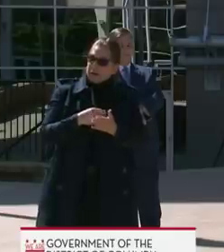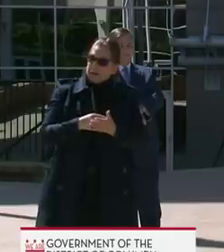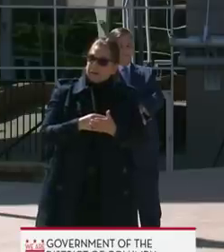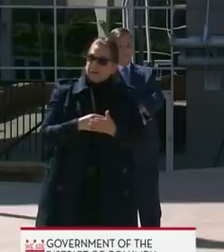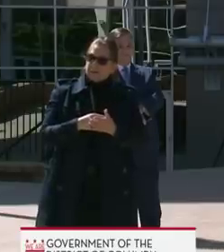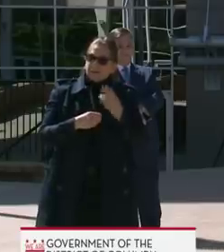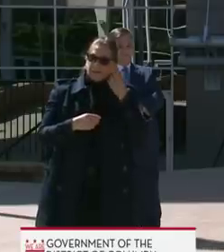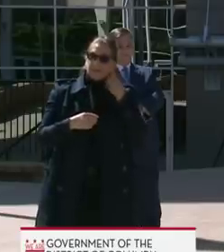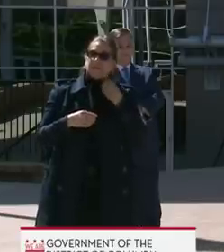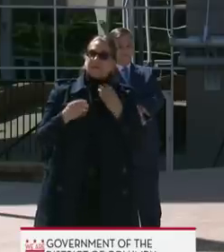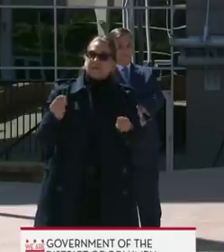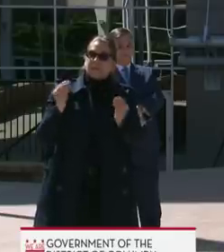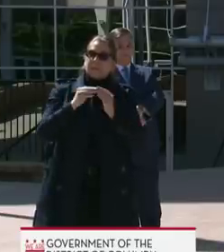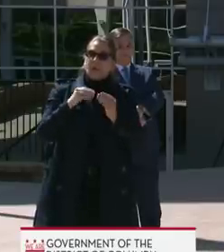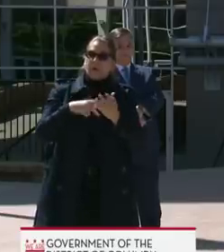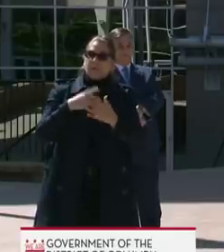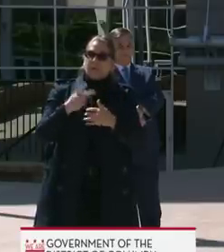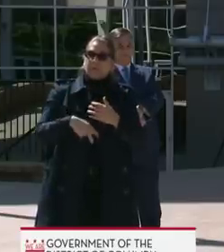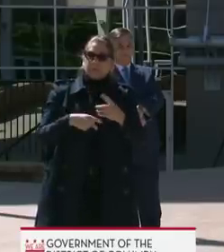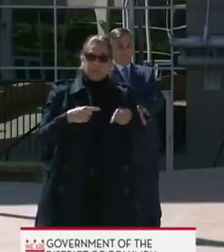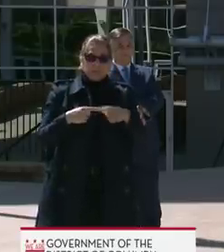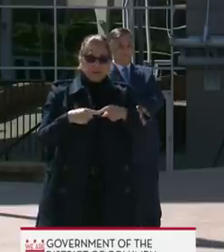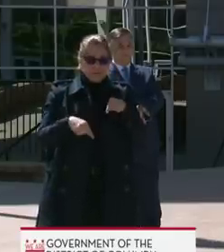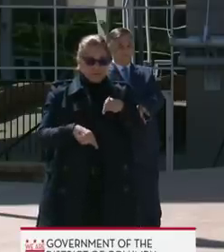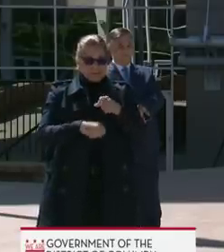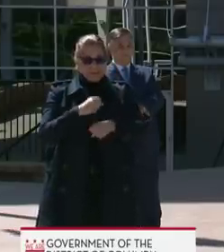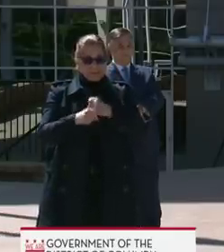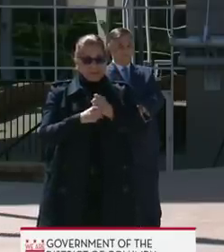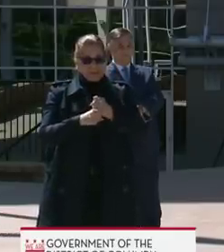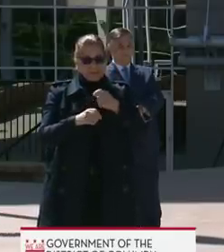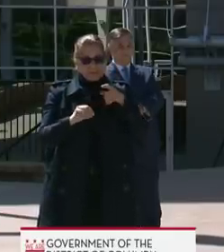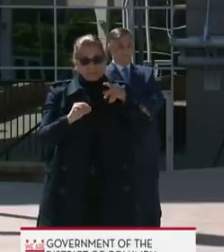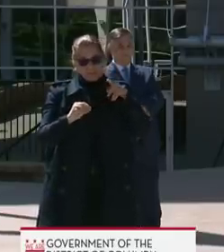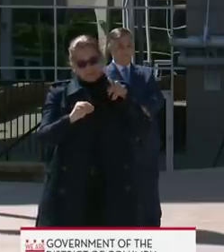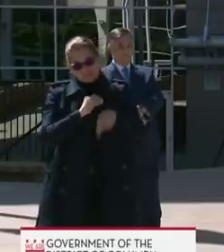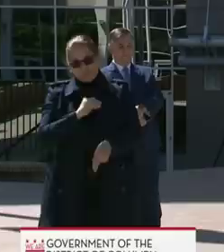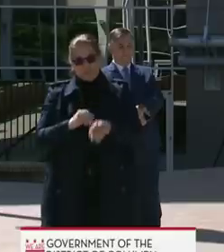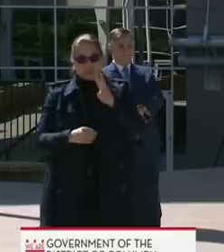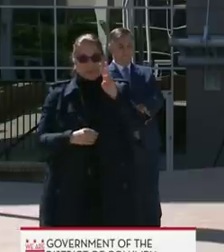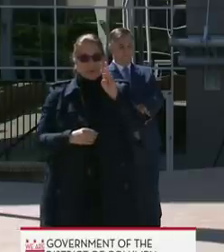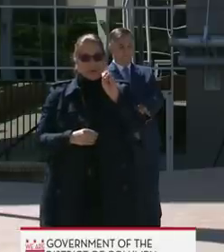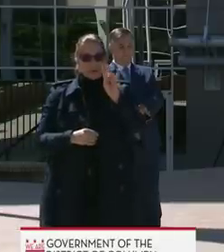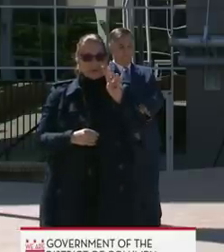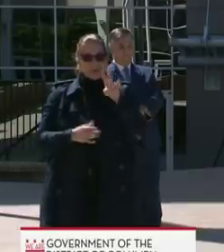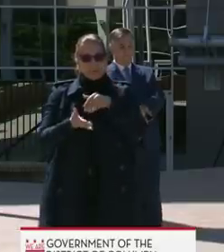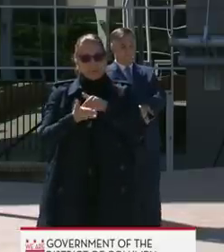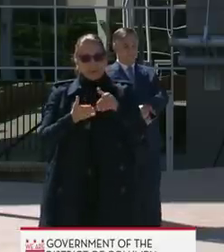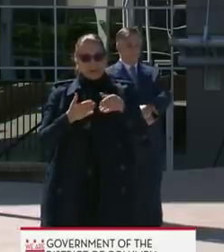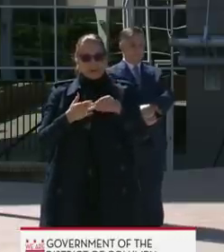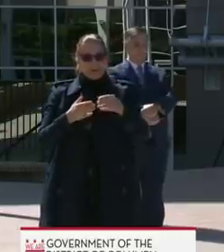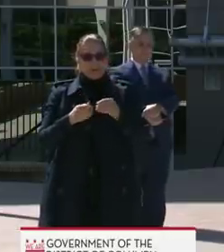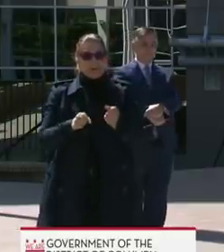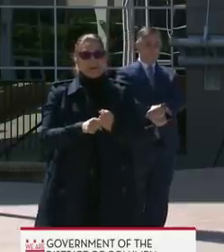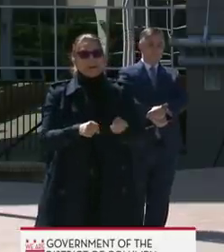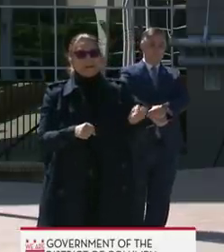year $600 million, and next year, I believe, about $600 million, and the following year, about $600 million.